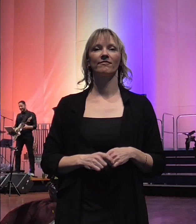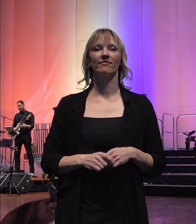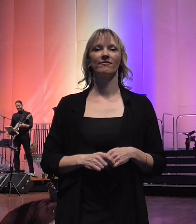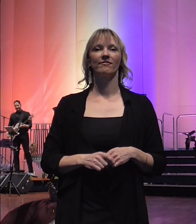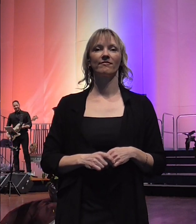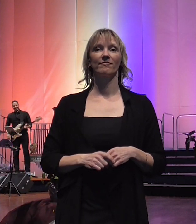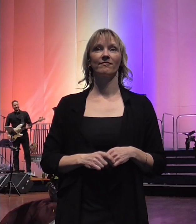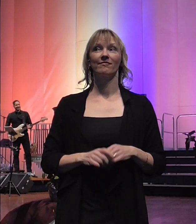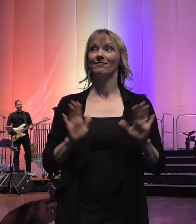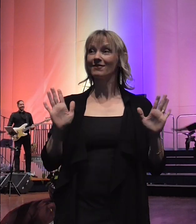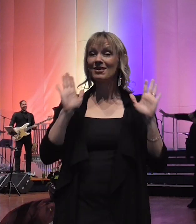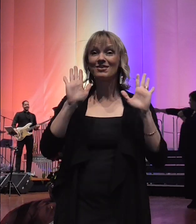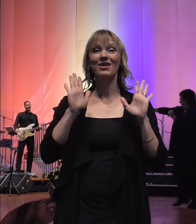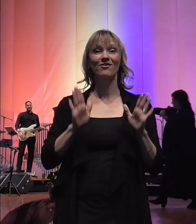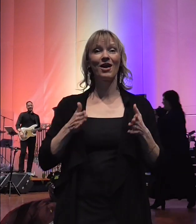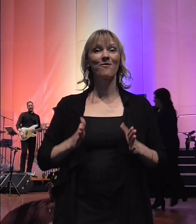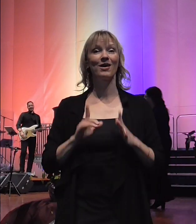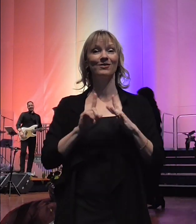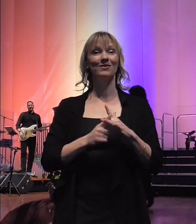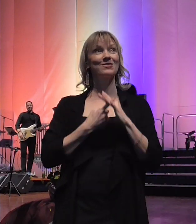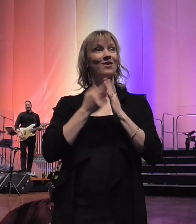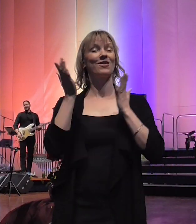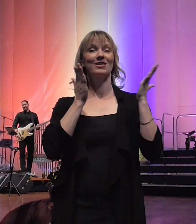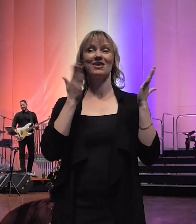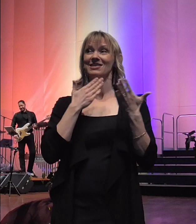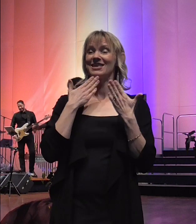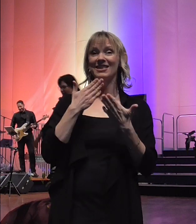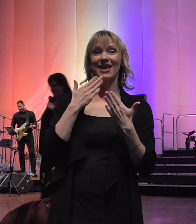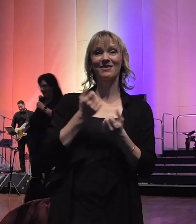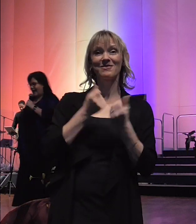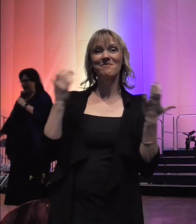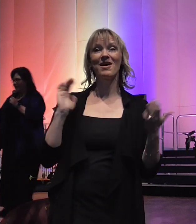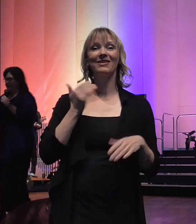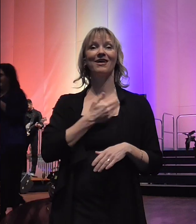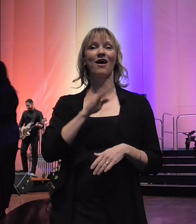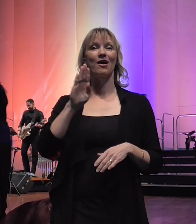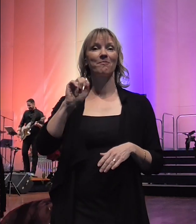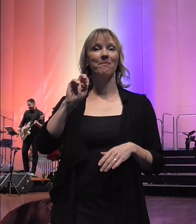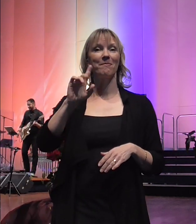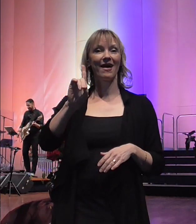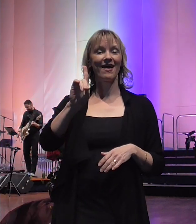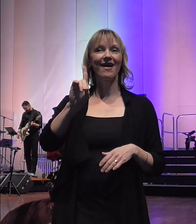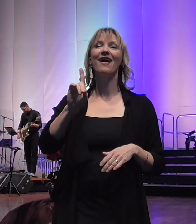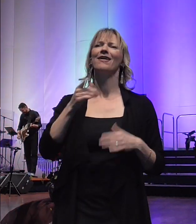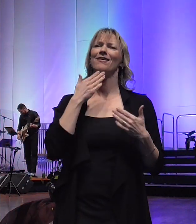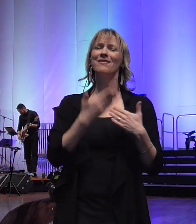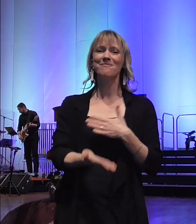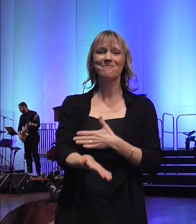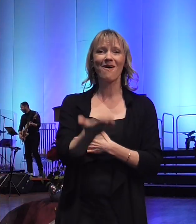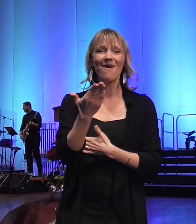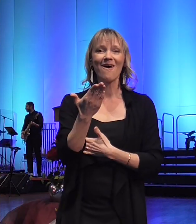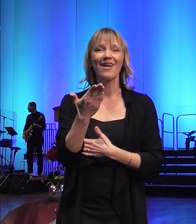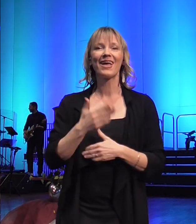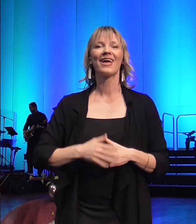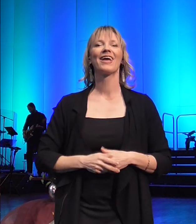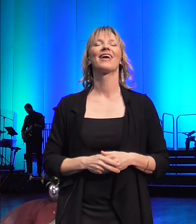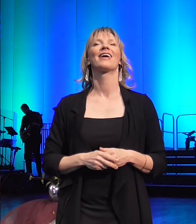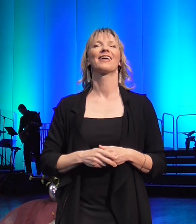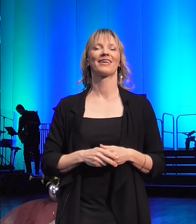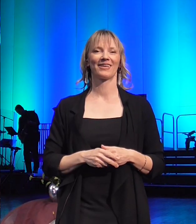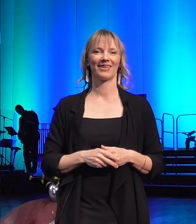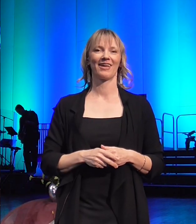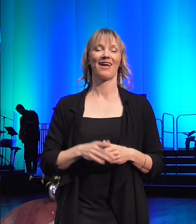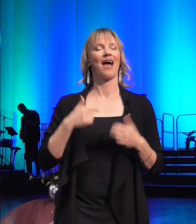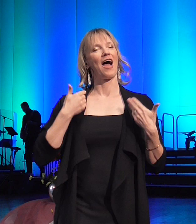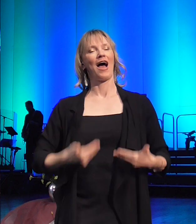Well done. Oh, what a great way to start our service off. Thank you very much to our Mile High Band. Good morning.